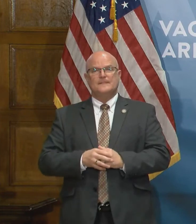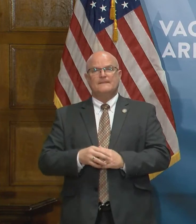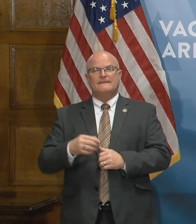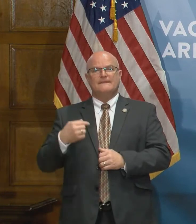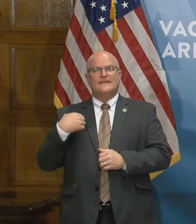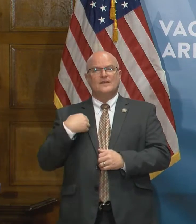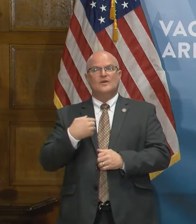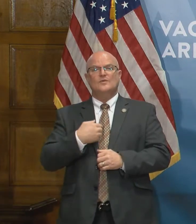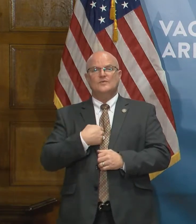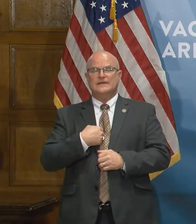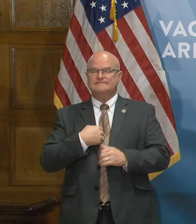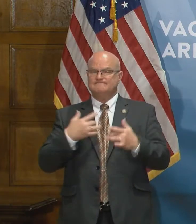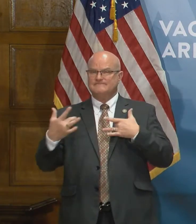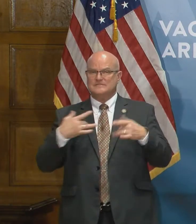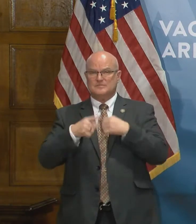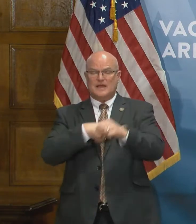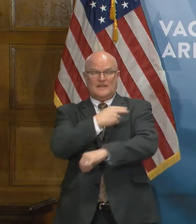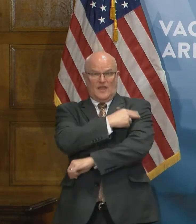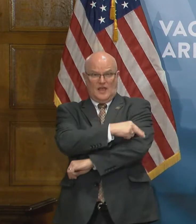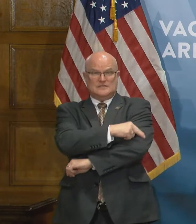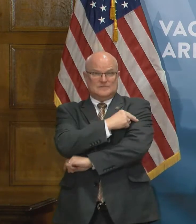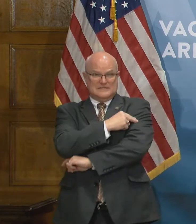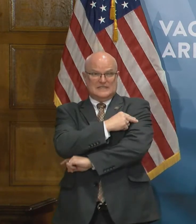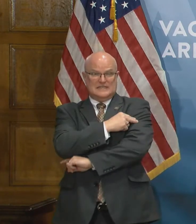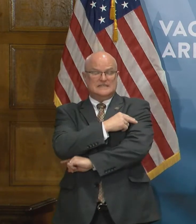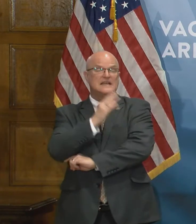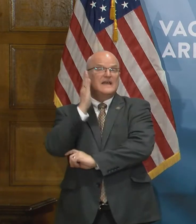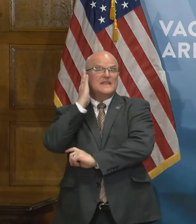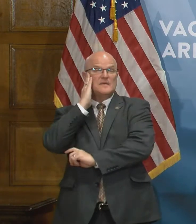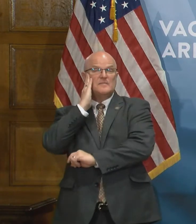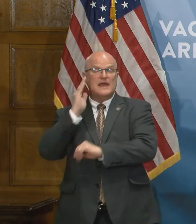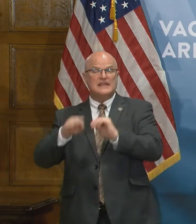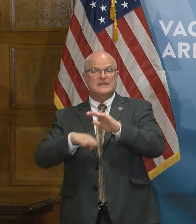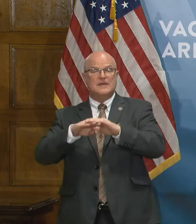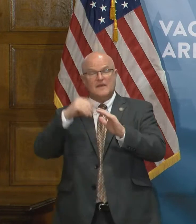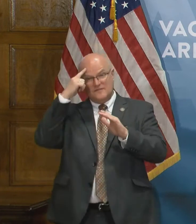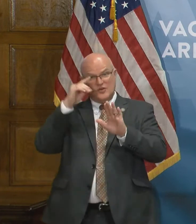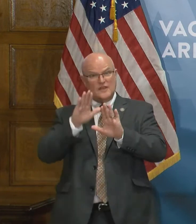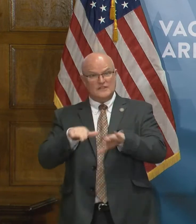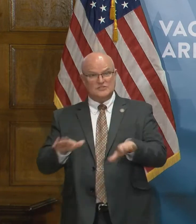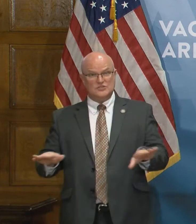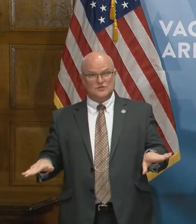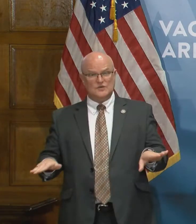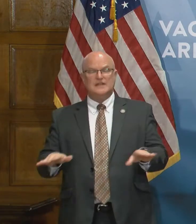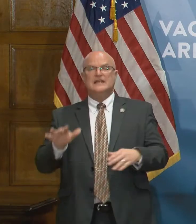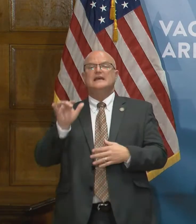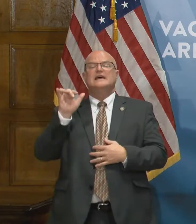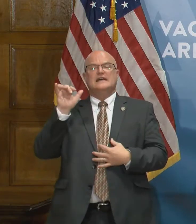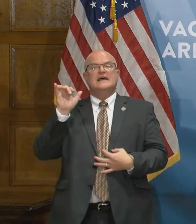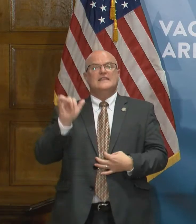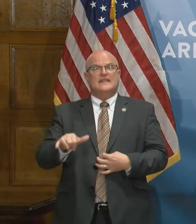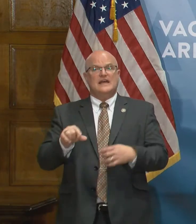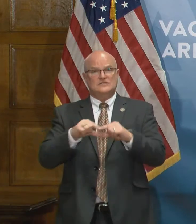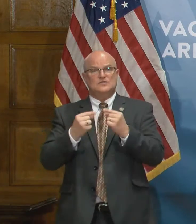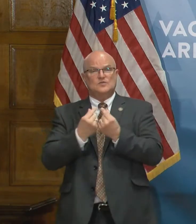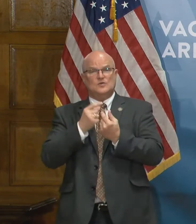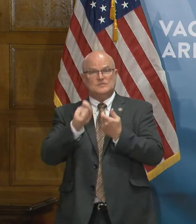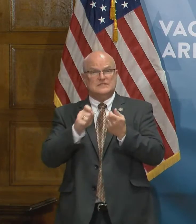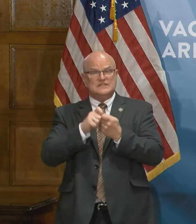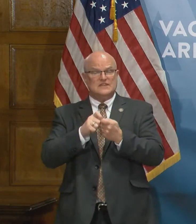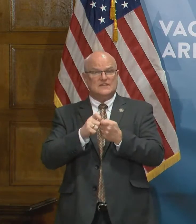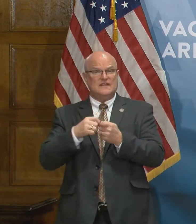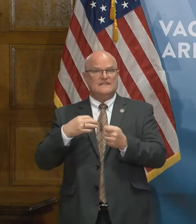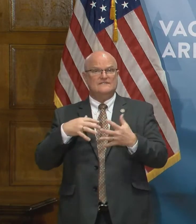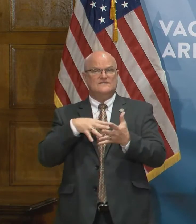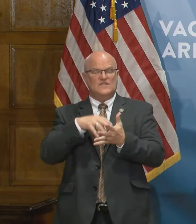We remain concerned about hospital bed capacity for our children. That is a group that is particularly